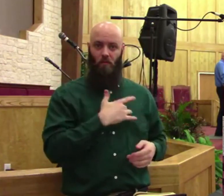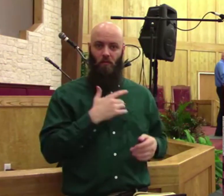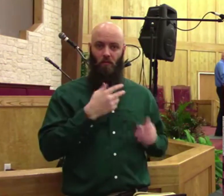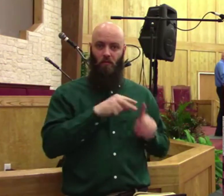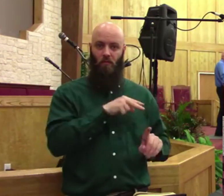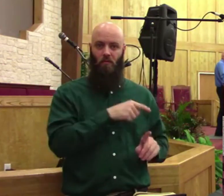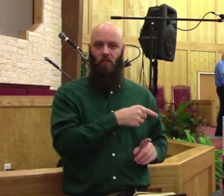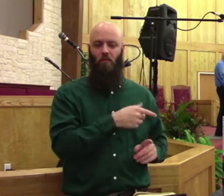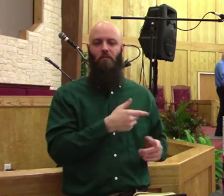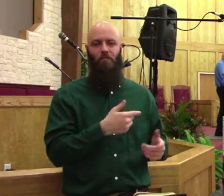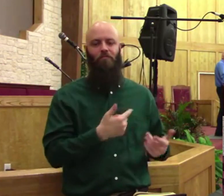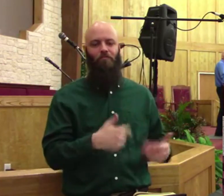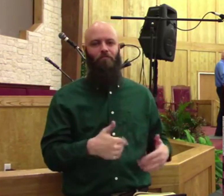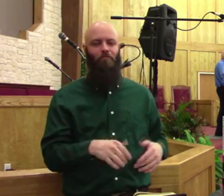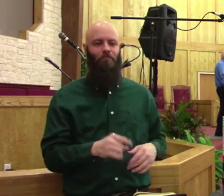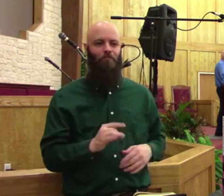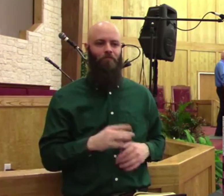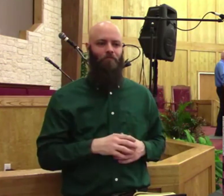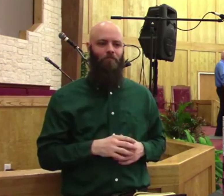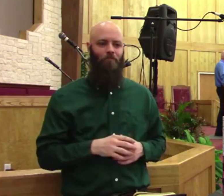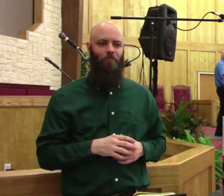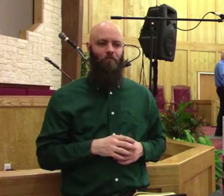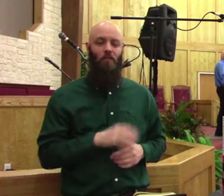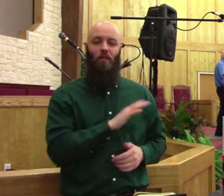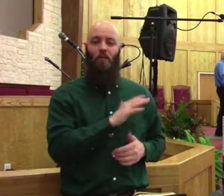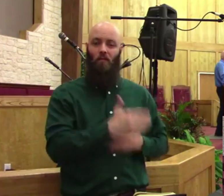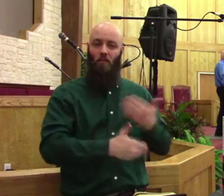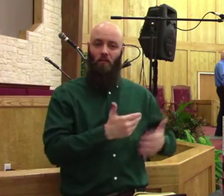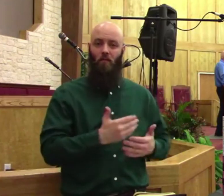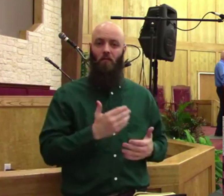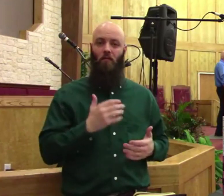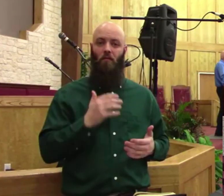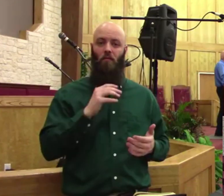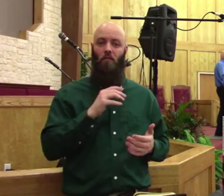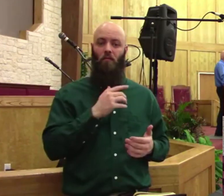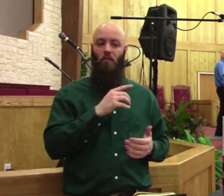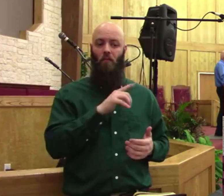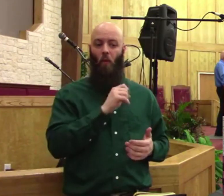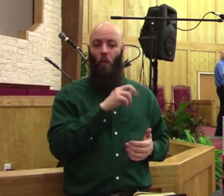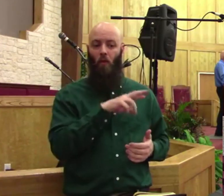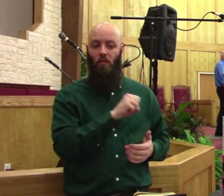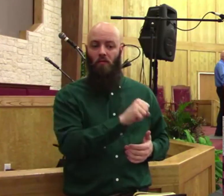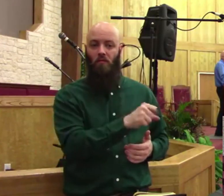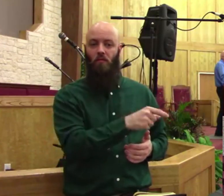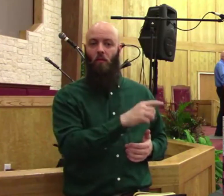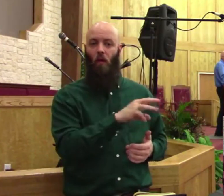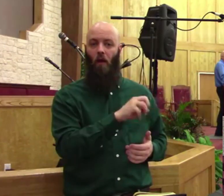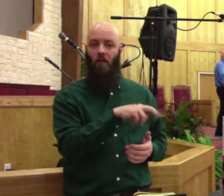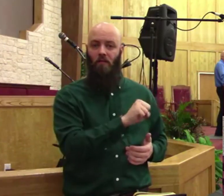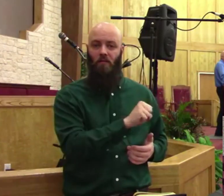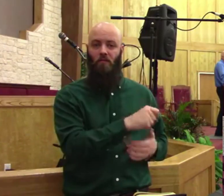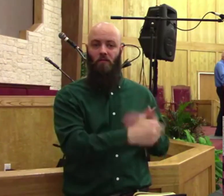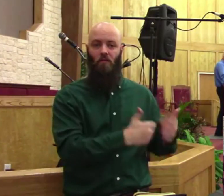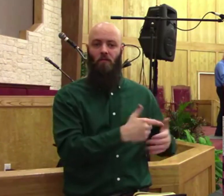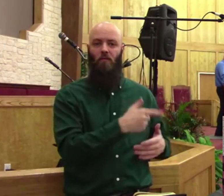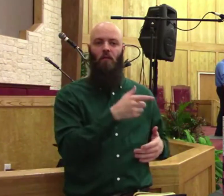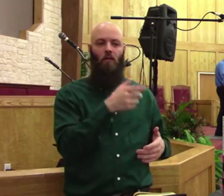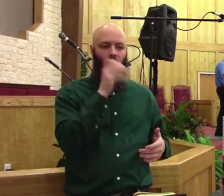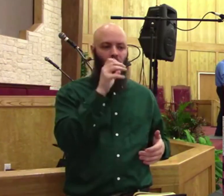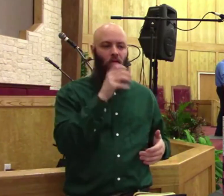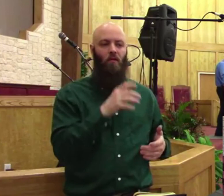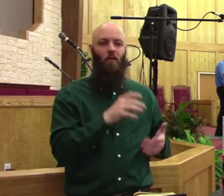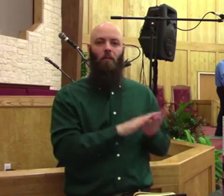Belshazzar and his lords and his wives and his concubines, they didn't start drinking, get drunk, get a little